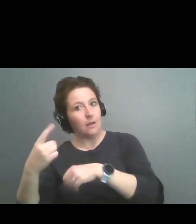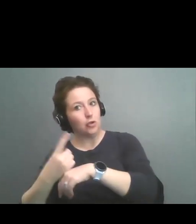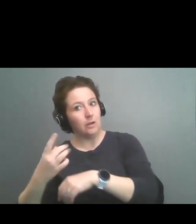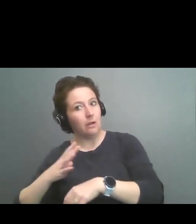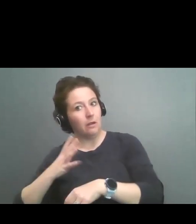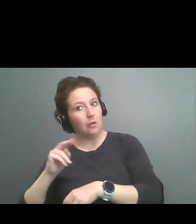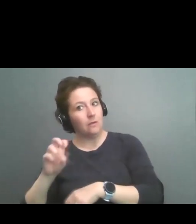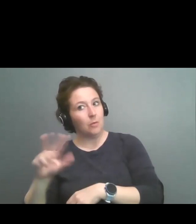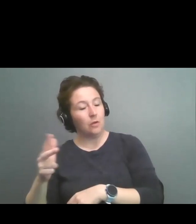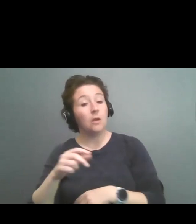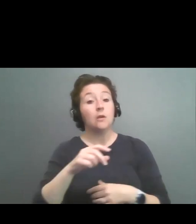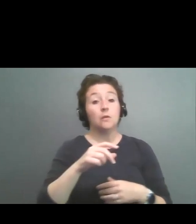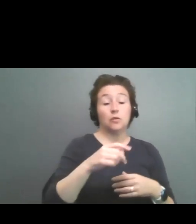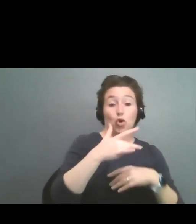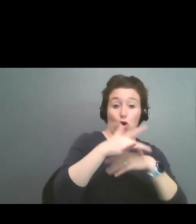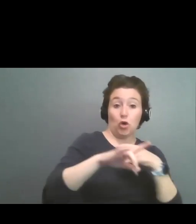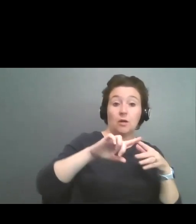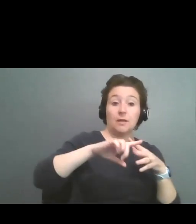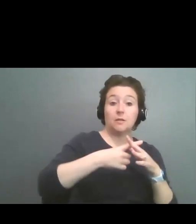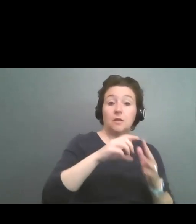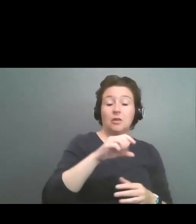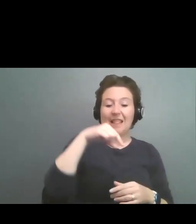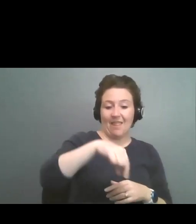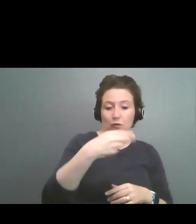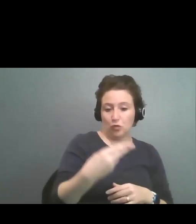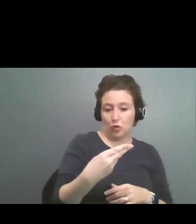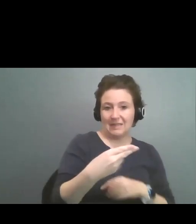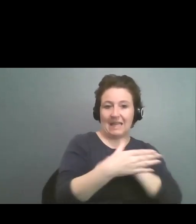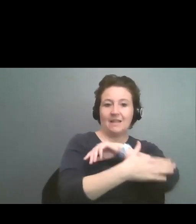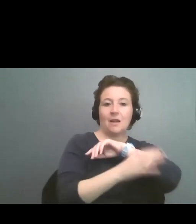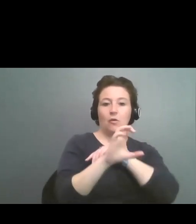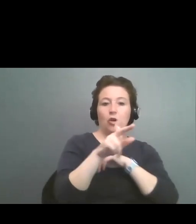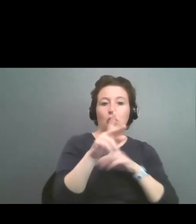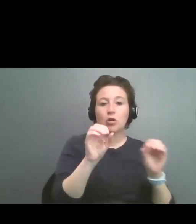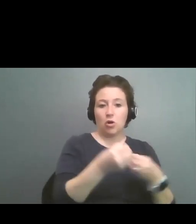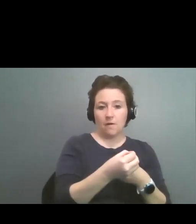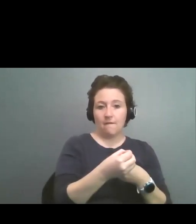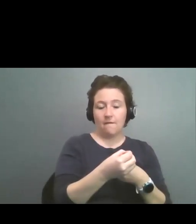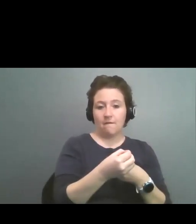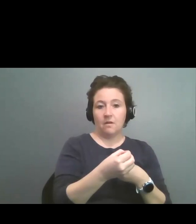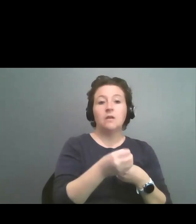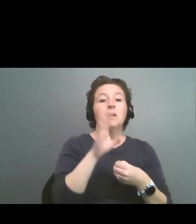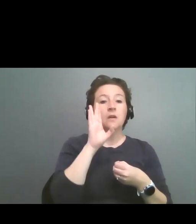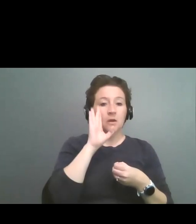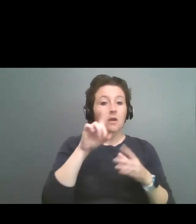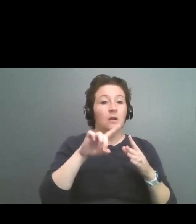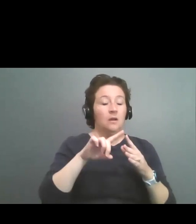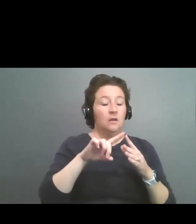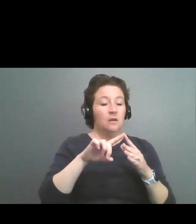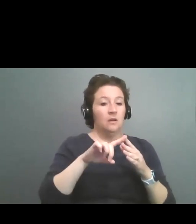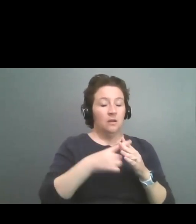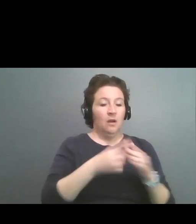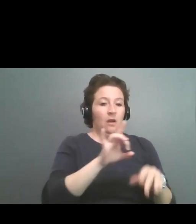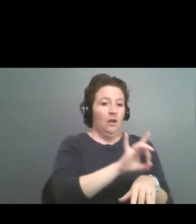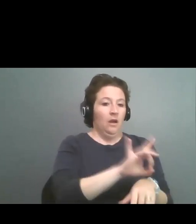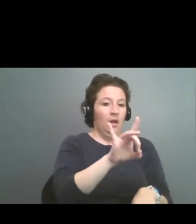this Thursday in the county clerk's office. We will begin with the hours of 8